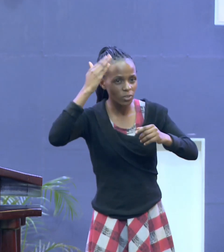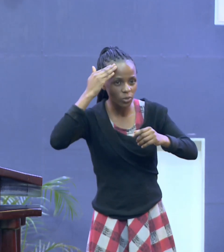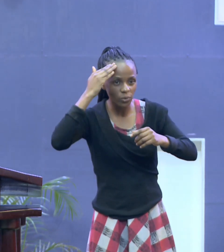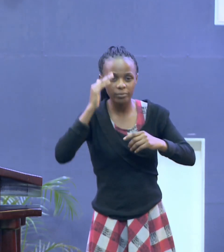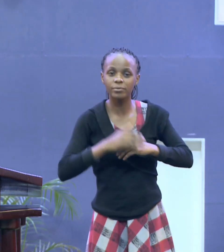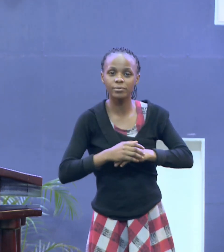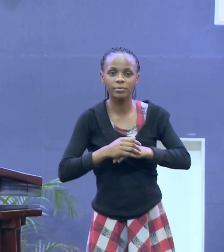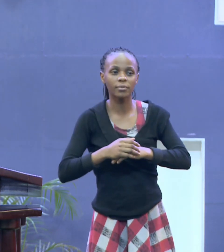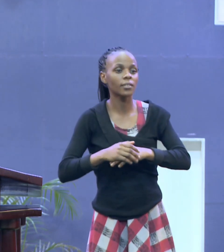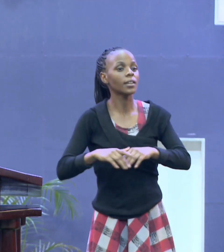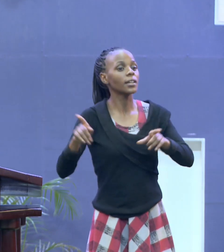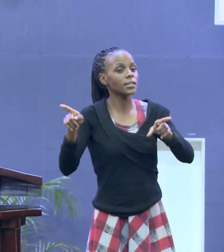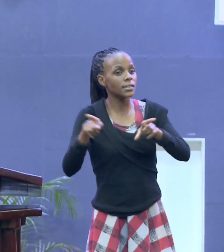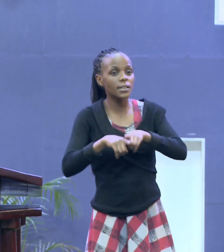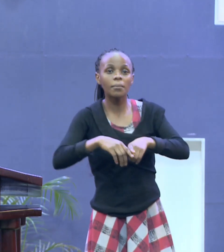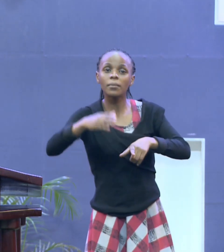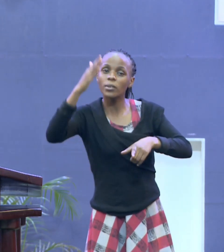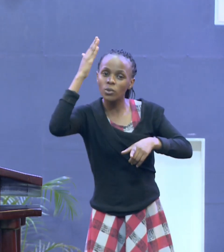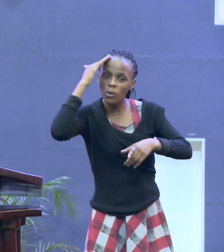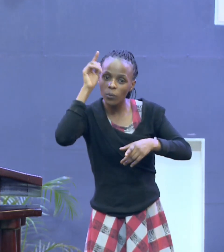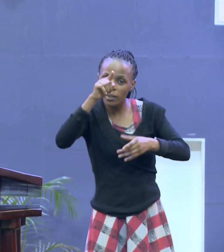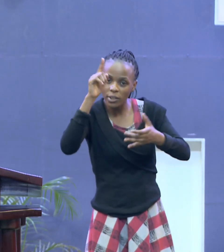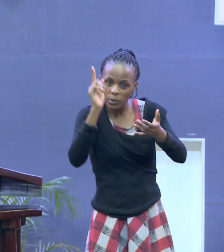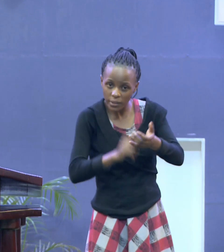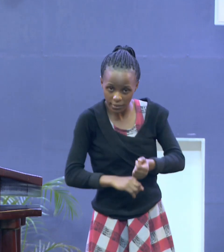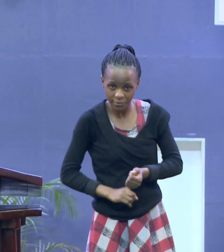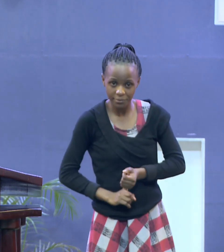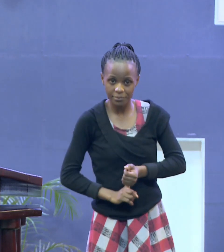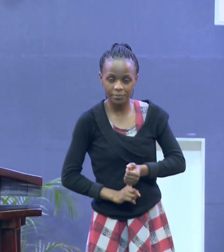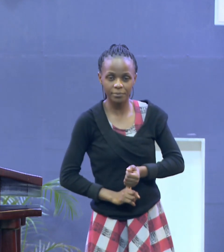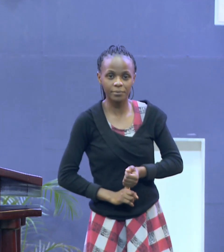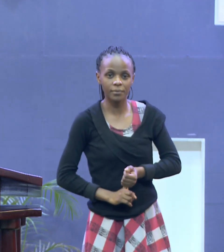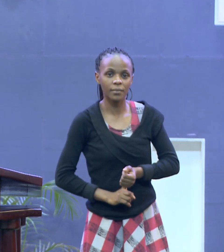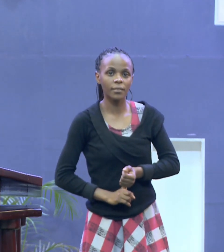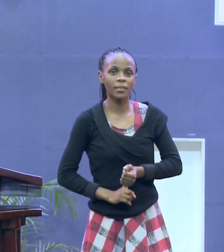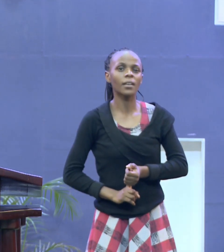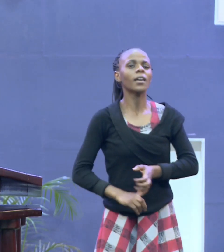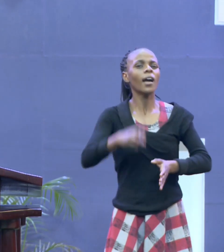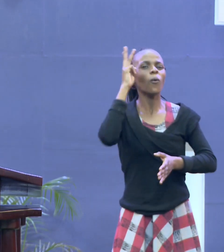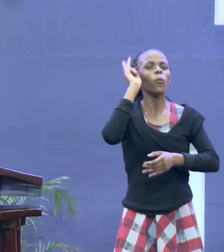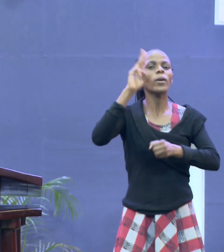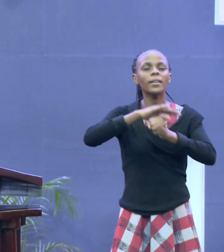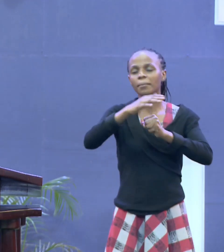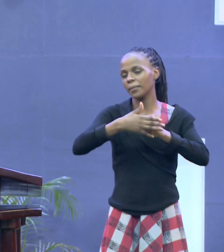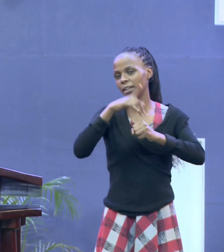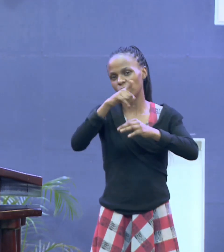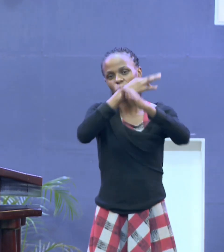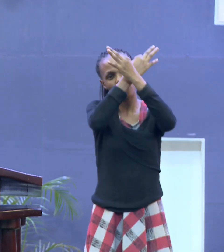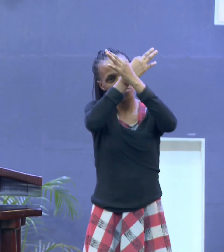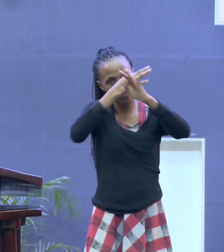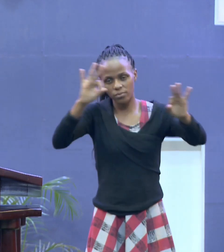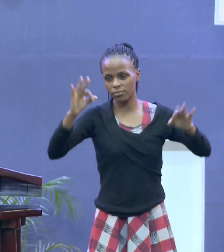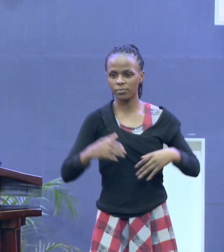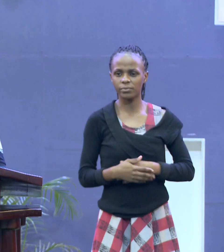with understanding. Era okumanya okwo kw'ofuna. And that understanding you receive. Kwe kukufuula ow'eddembe. Is what sets